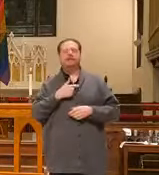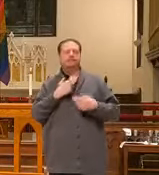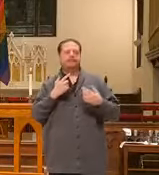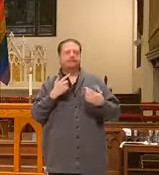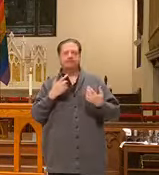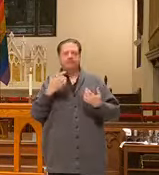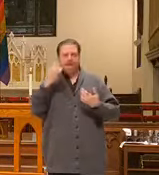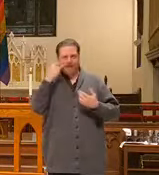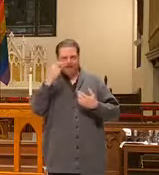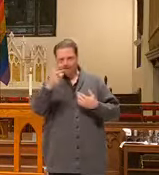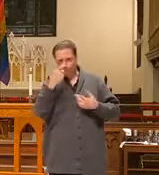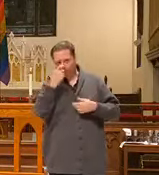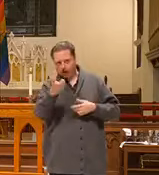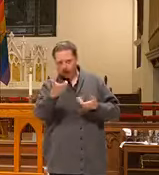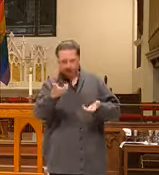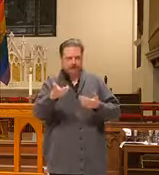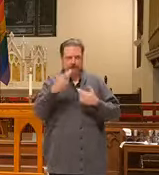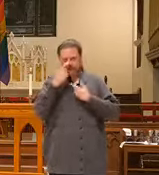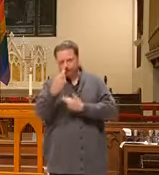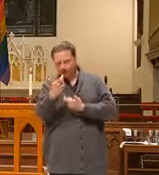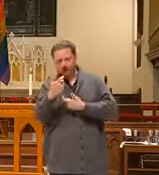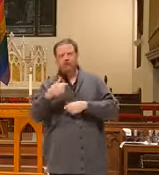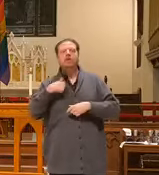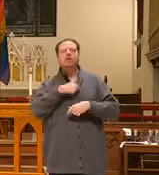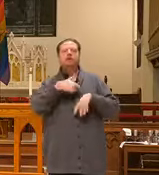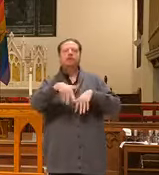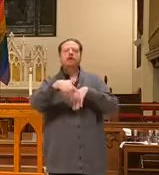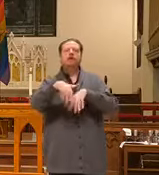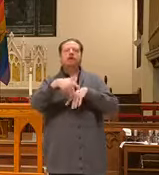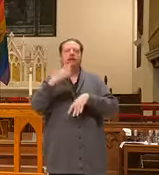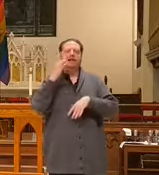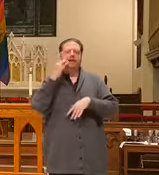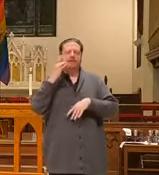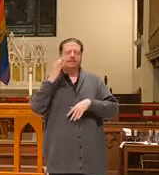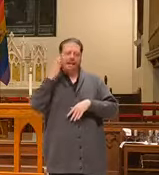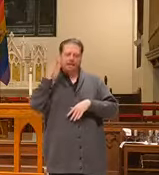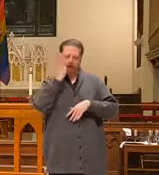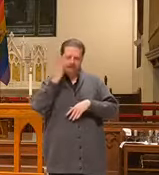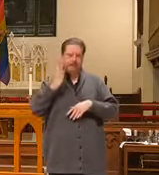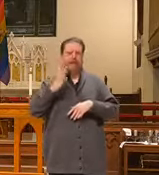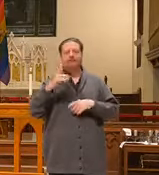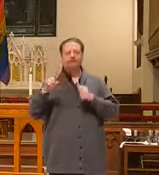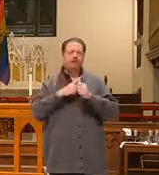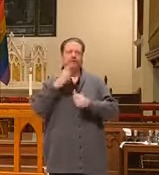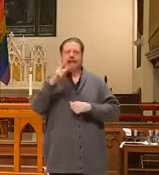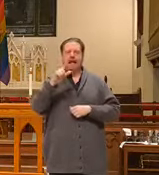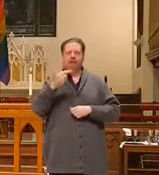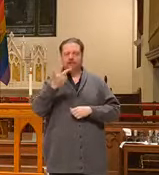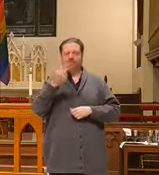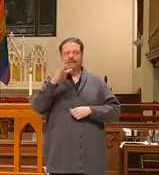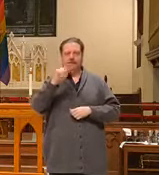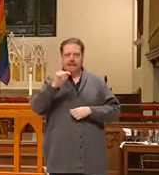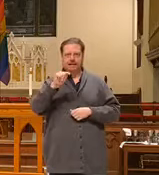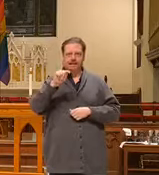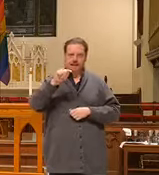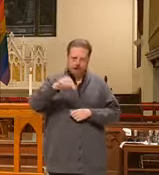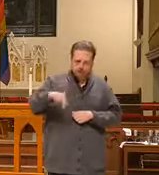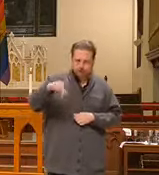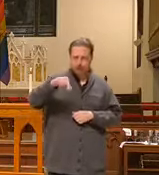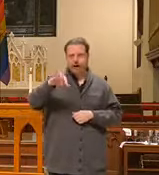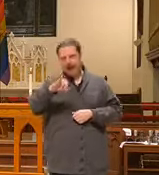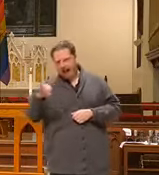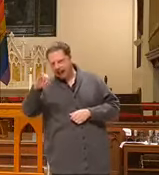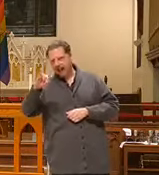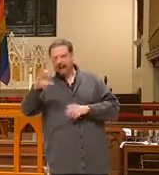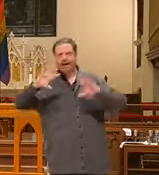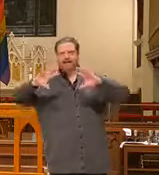those again watching, we've been marching in the St. Patrick's Day Parade. We were the first LGBTQI contingent, and the second year